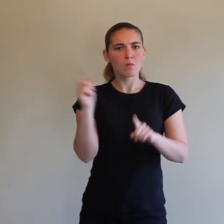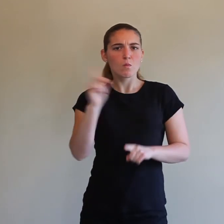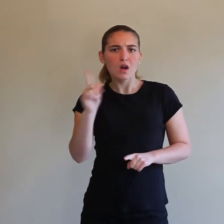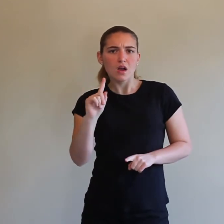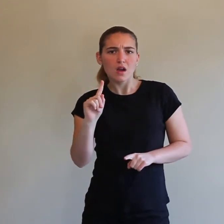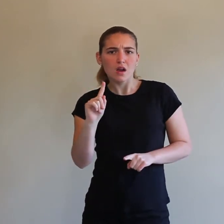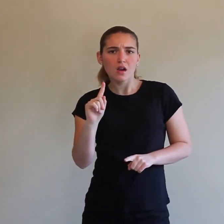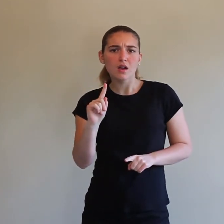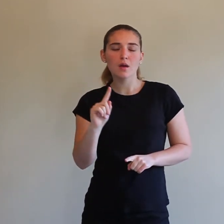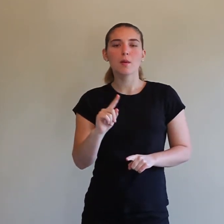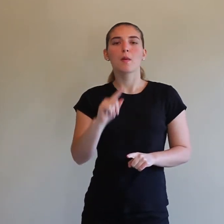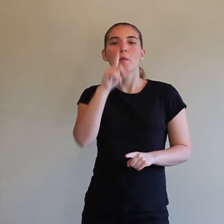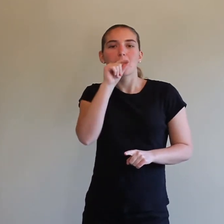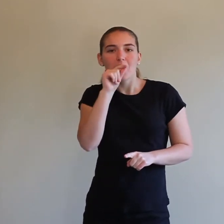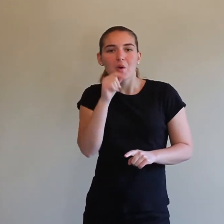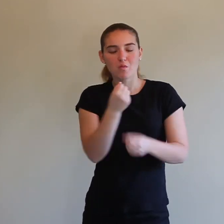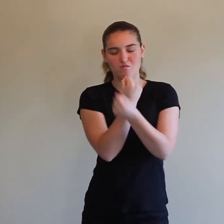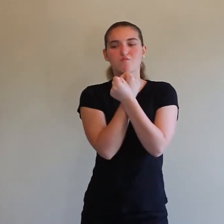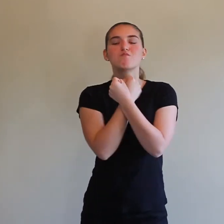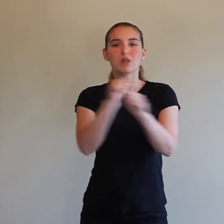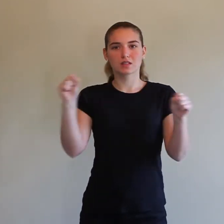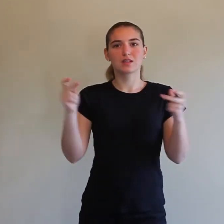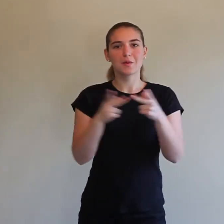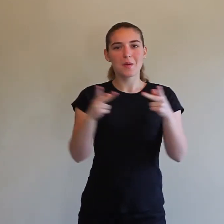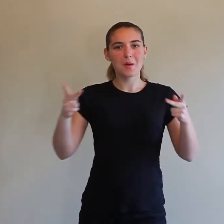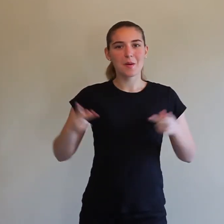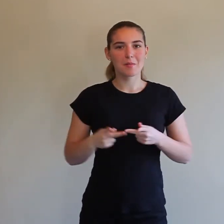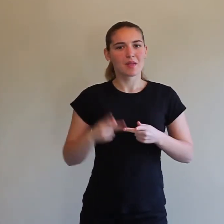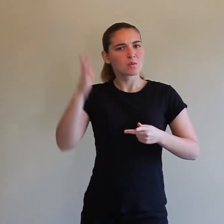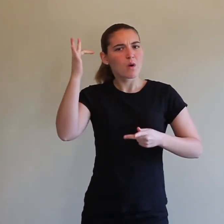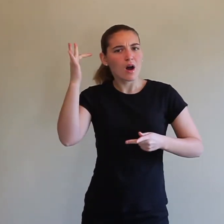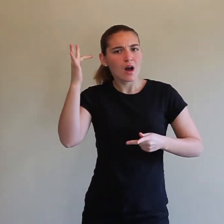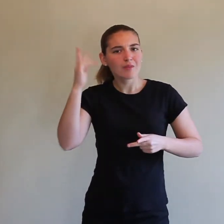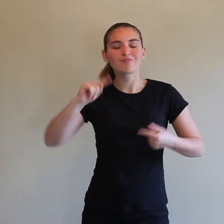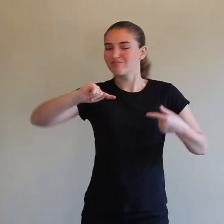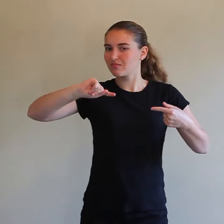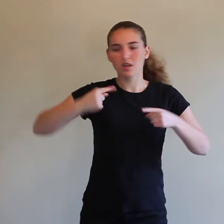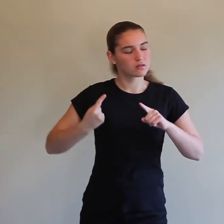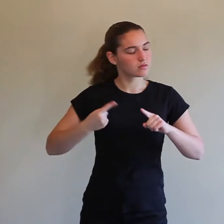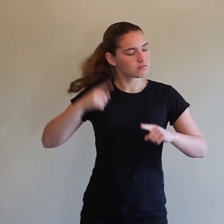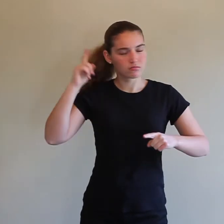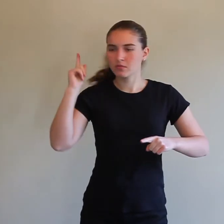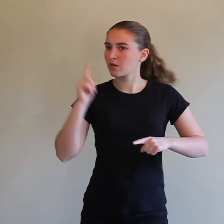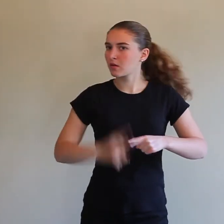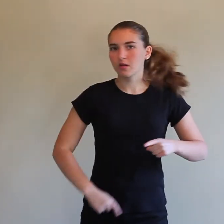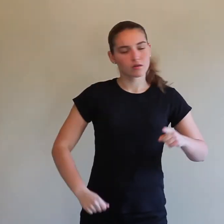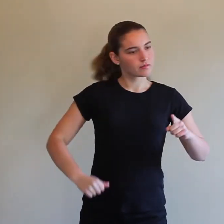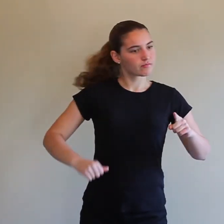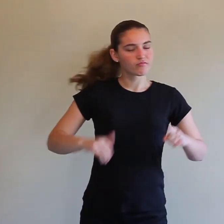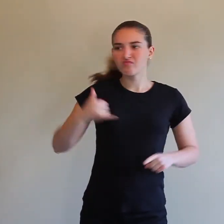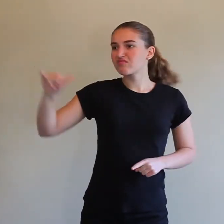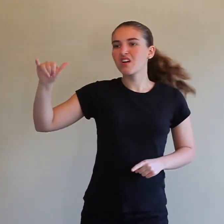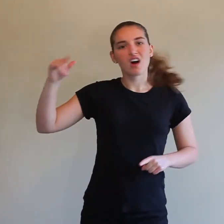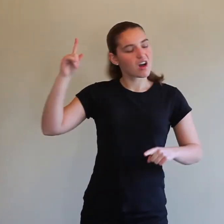of our birds have come to us from bird rescue facilities and have injuries that prevent them from surviving on their own in the